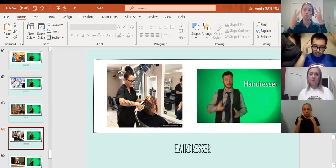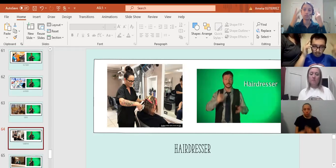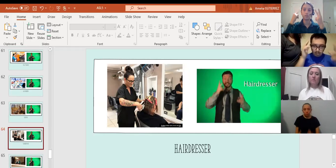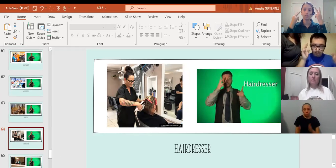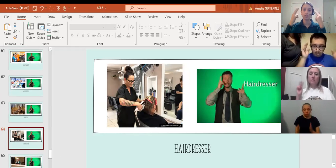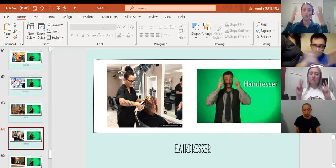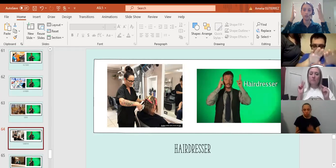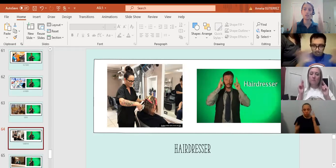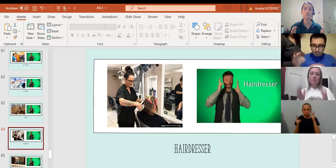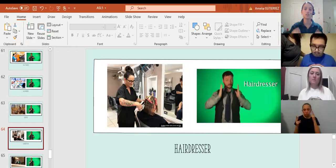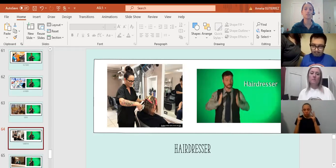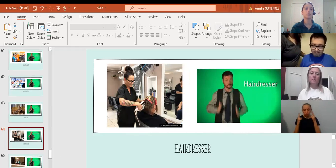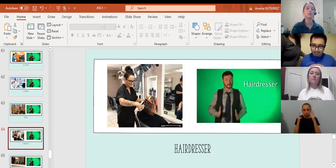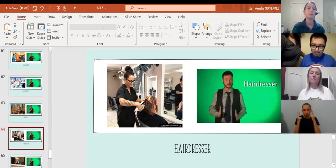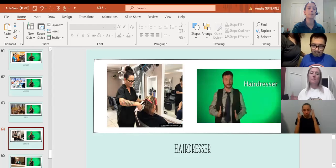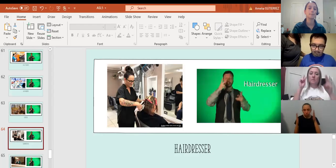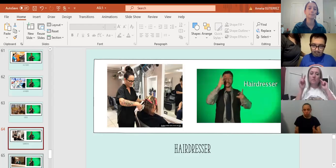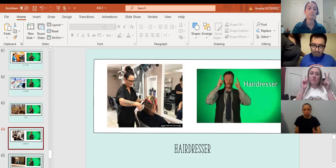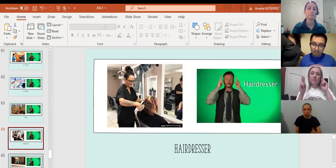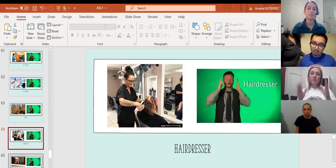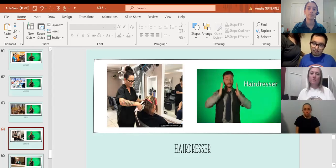Hairdresser, hairdresser.